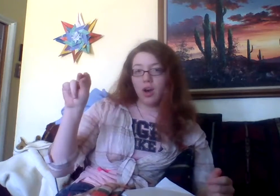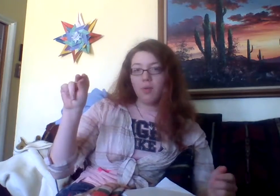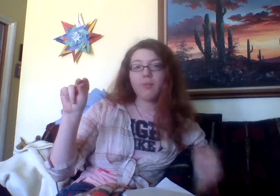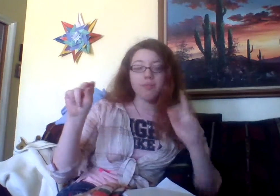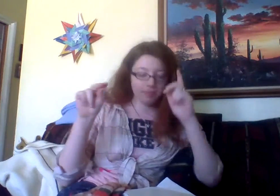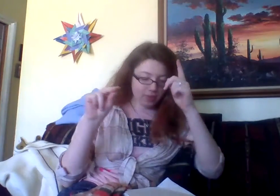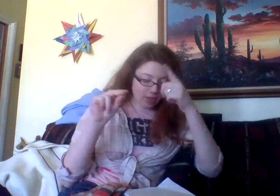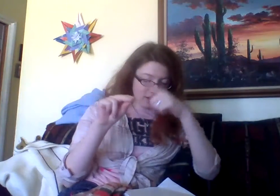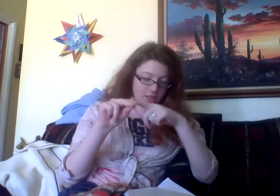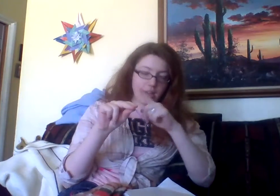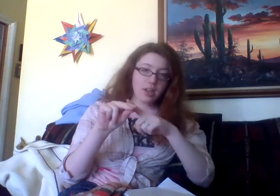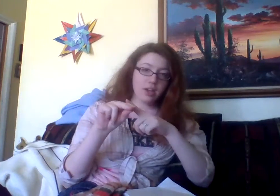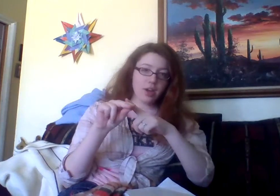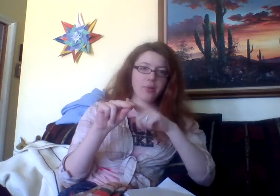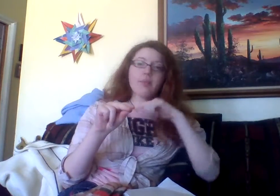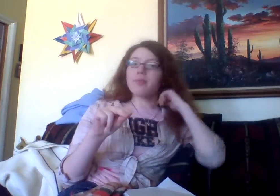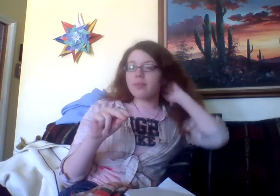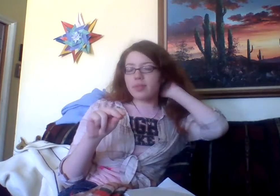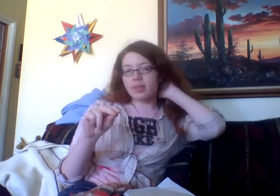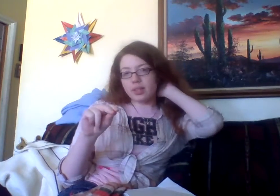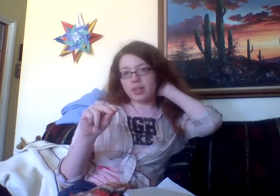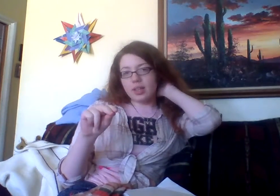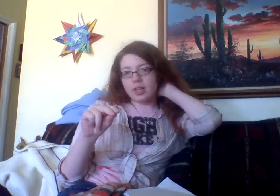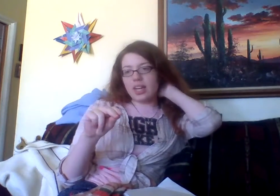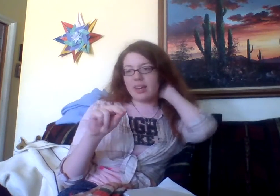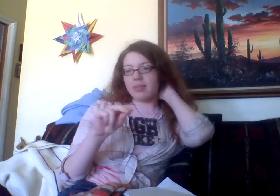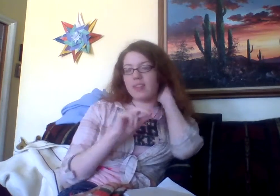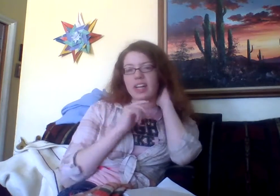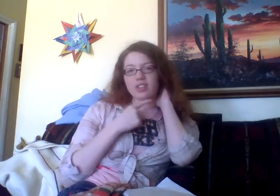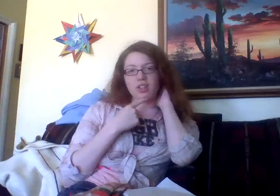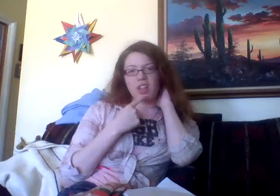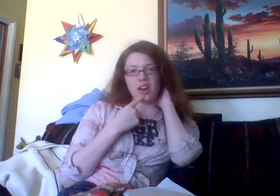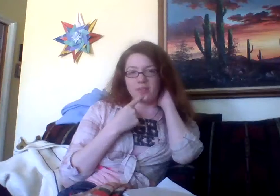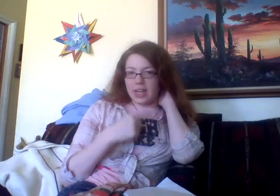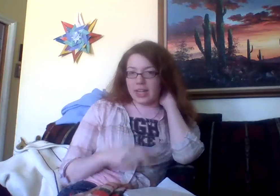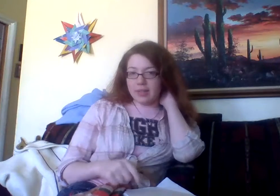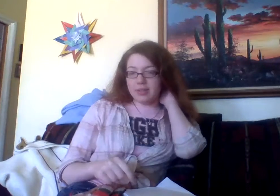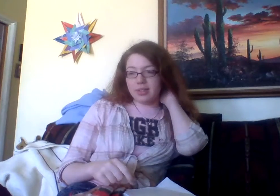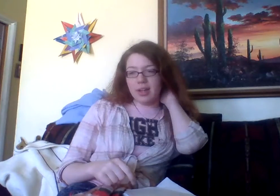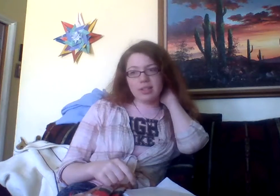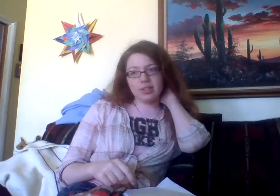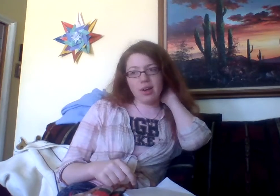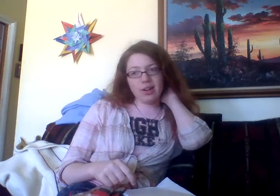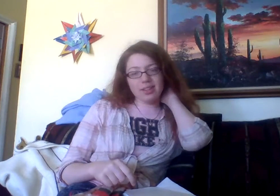No, no. Yeah, I couldn't think, but I used a lot of negatives in that song.